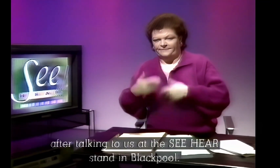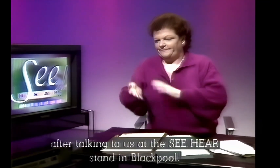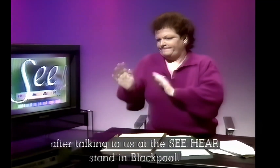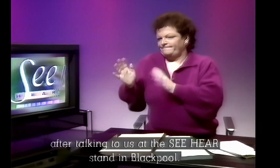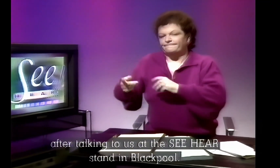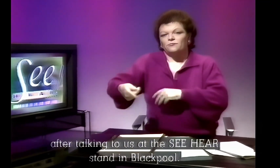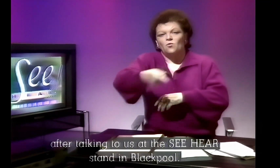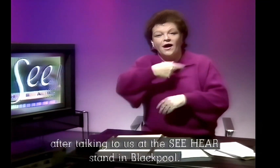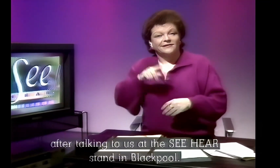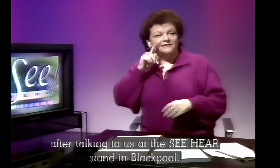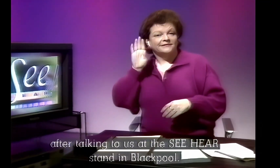in Blackpool.